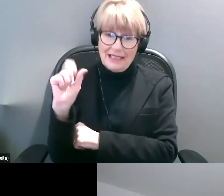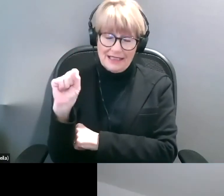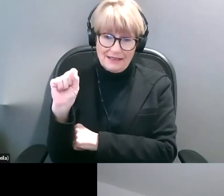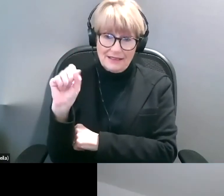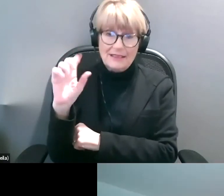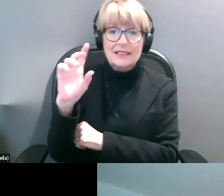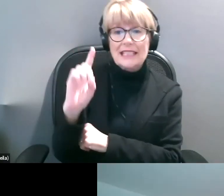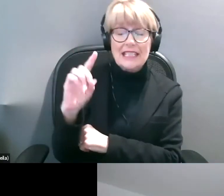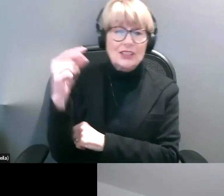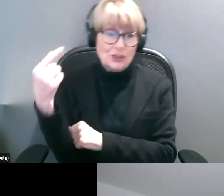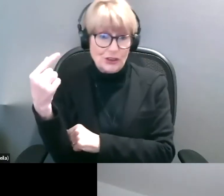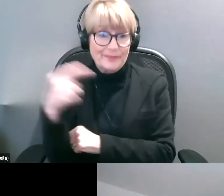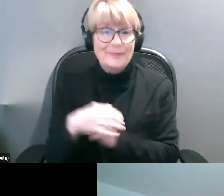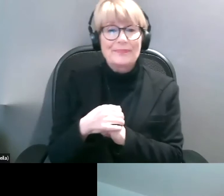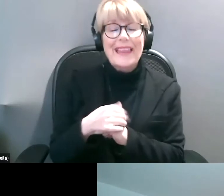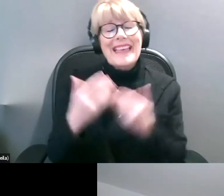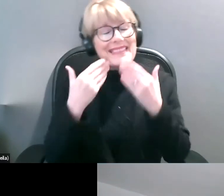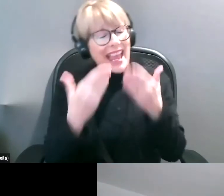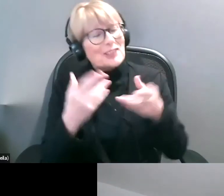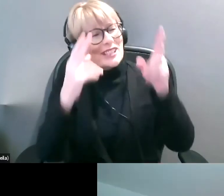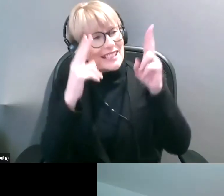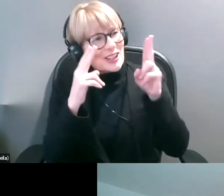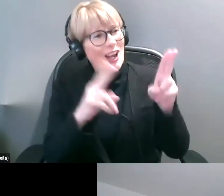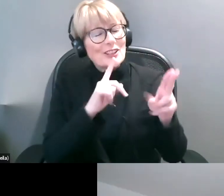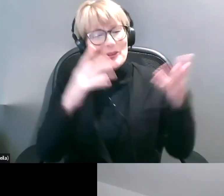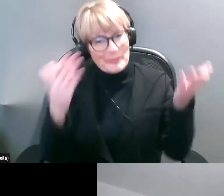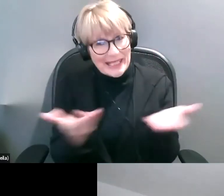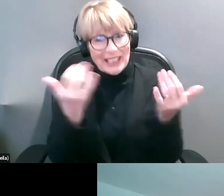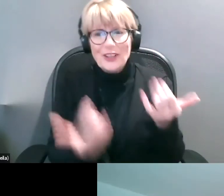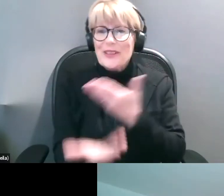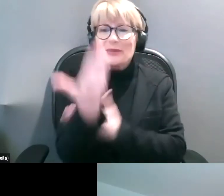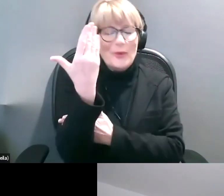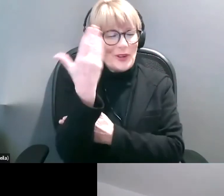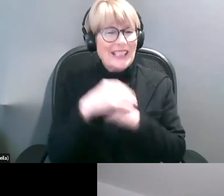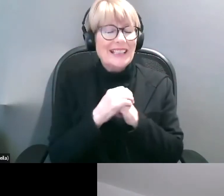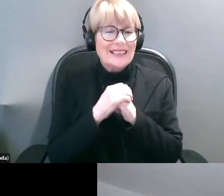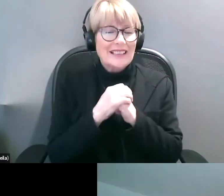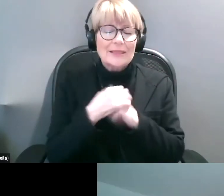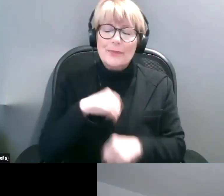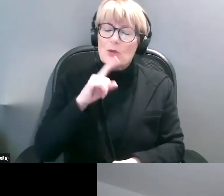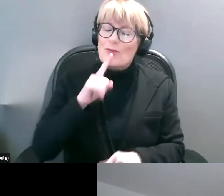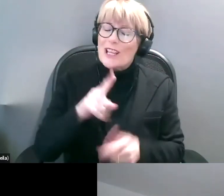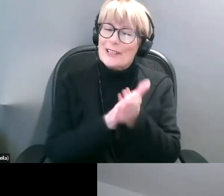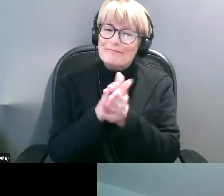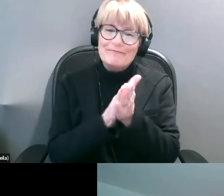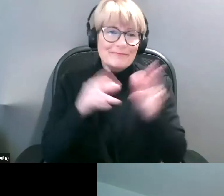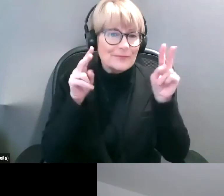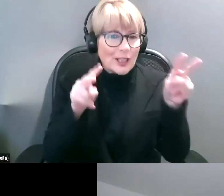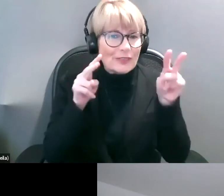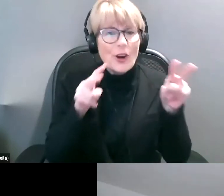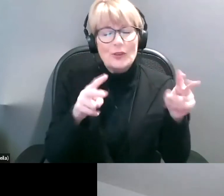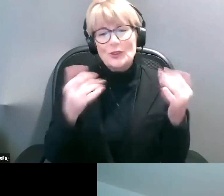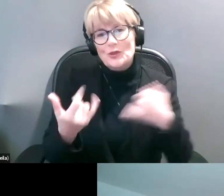Thank you. It is indeed an honor to be here this morning, and I'm really looking forward to